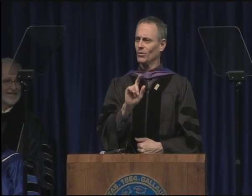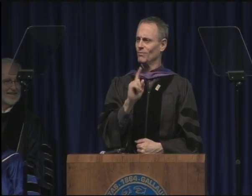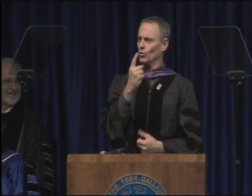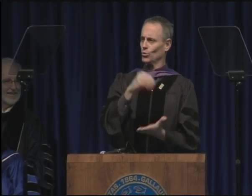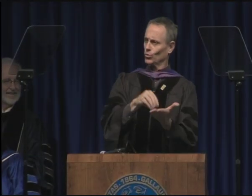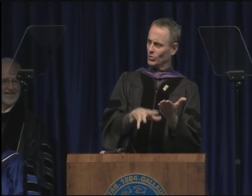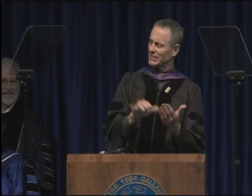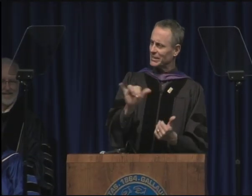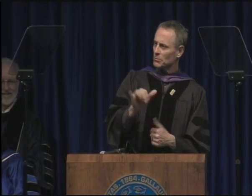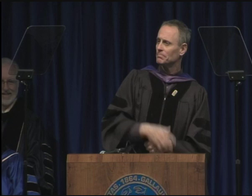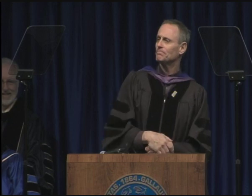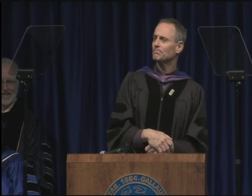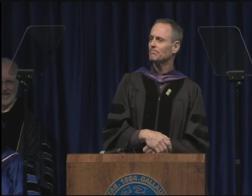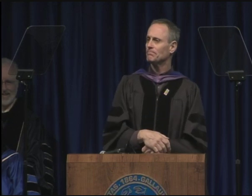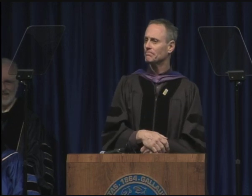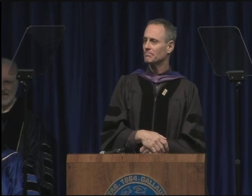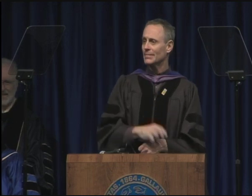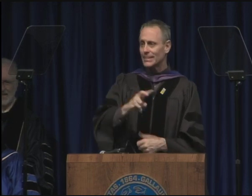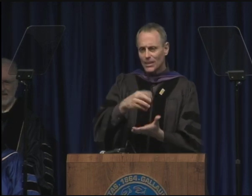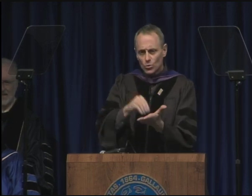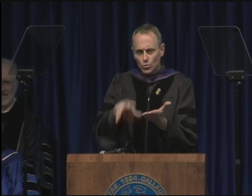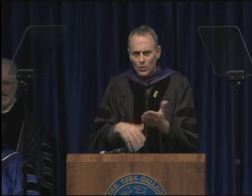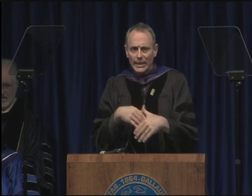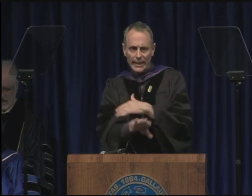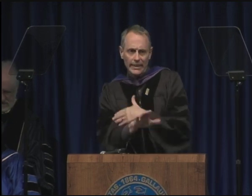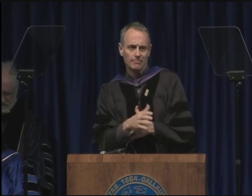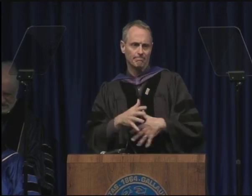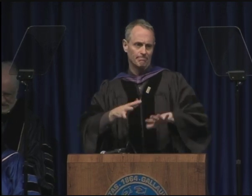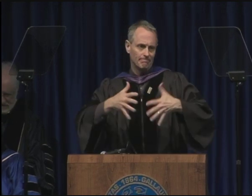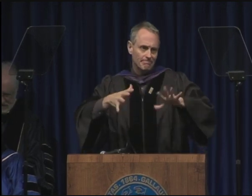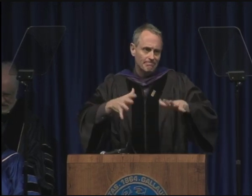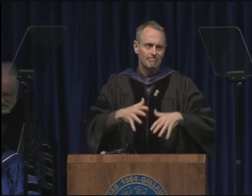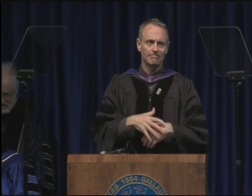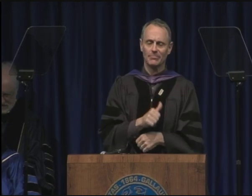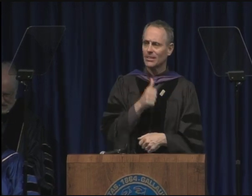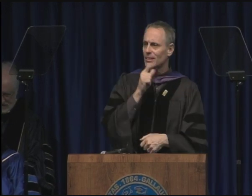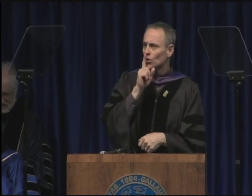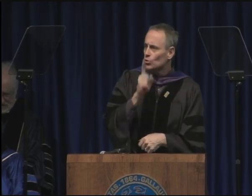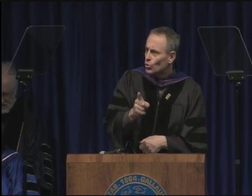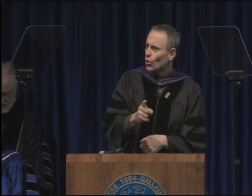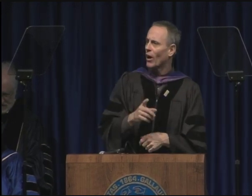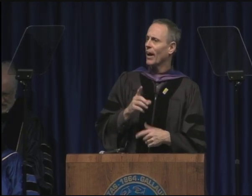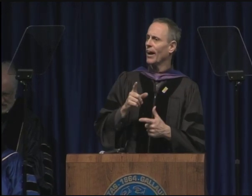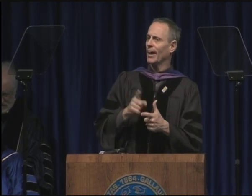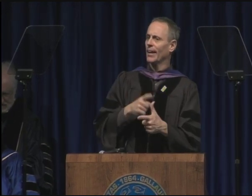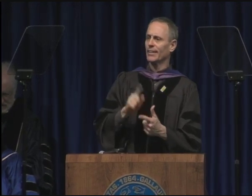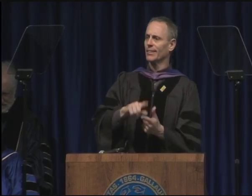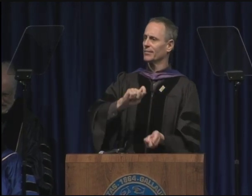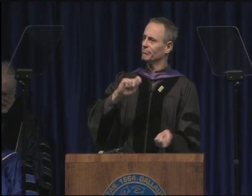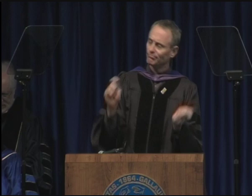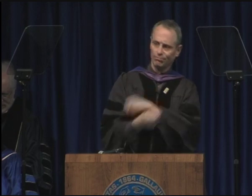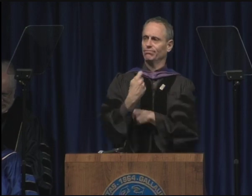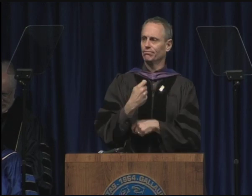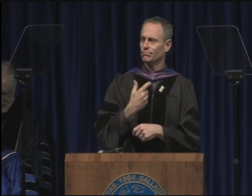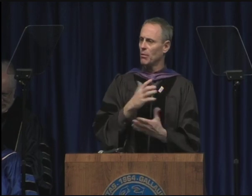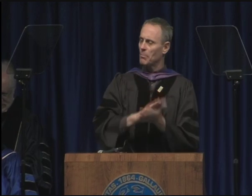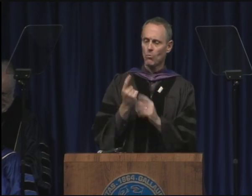Very similar to the first awardee, this student entered the program anxious and unsure, and